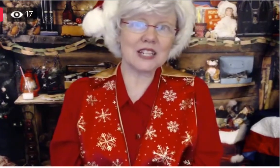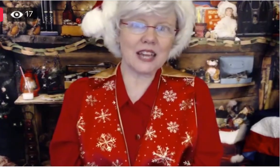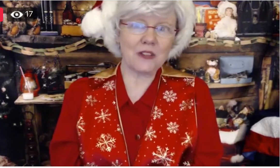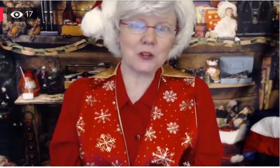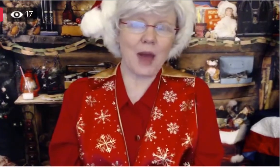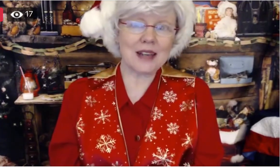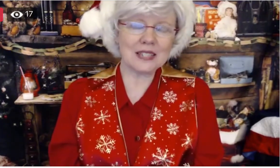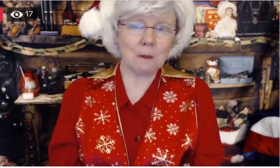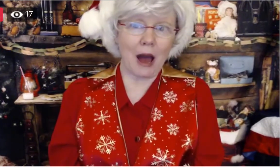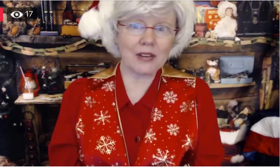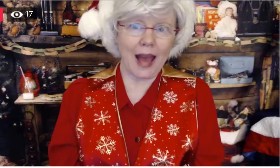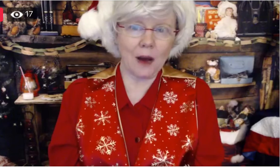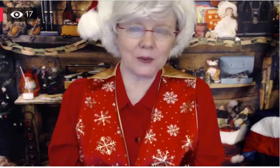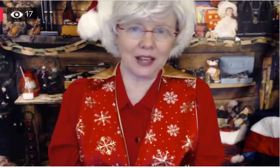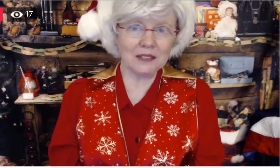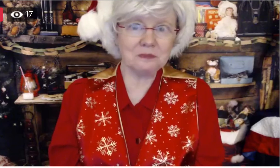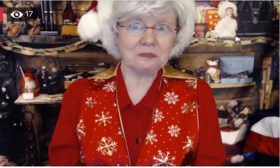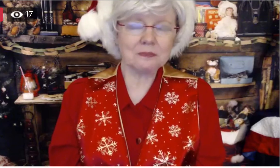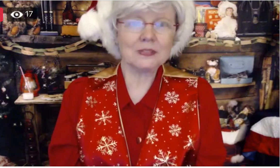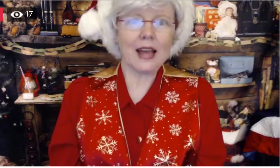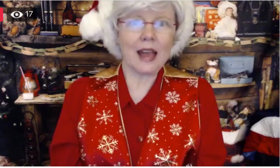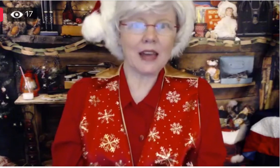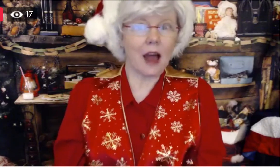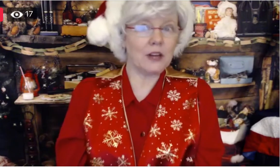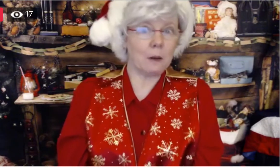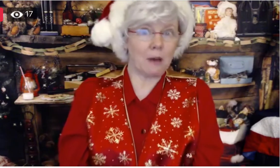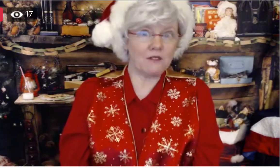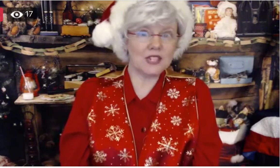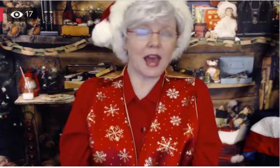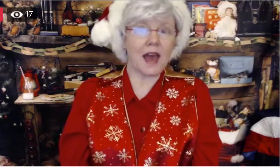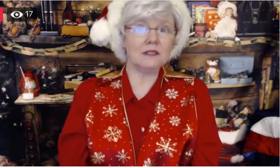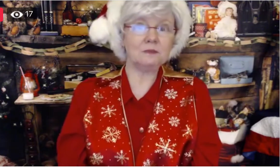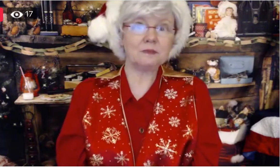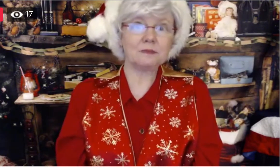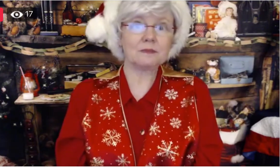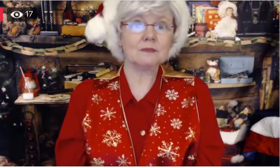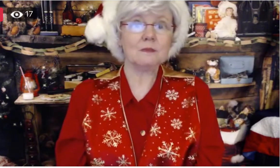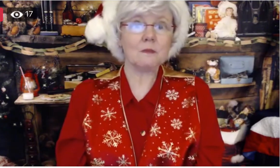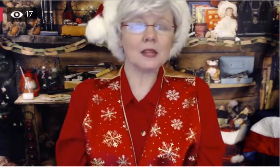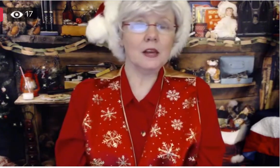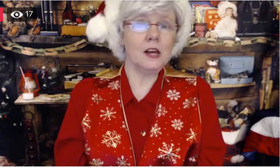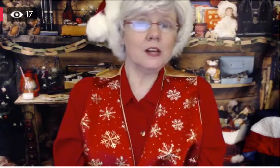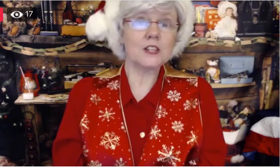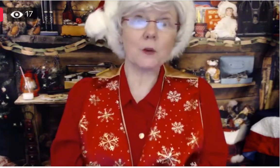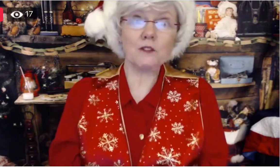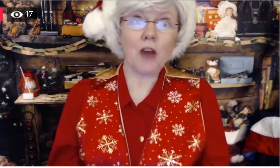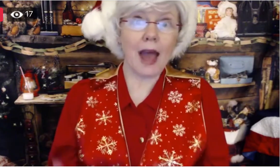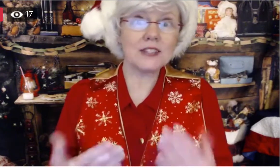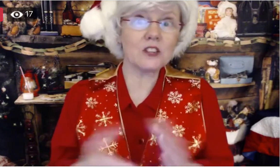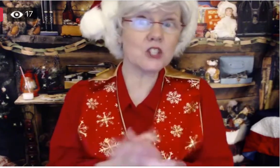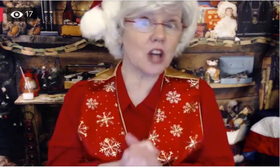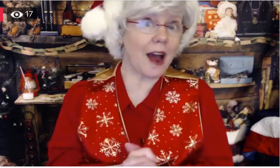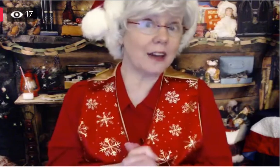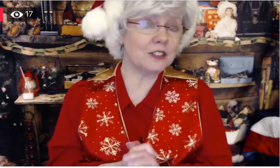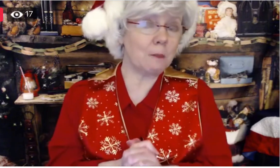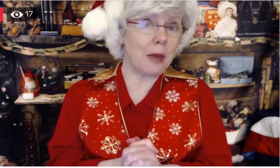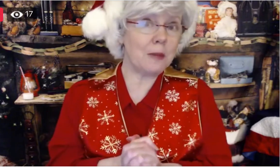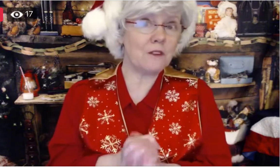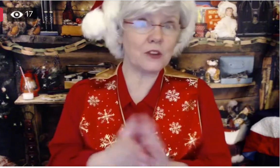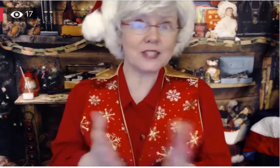together, you asked about counting and counting above 10. So if you ask a child, maybe if they're